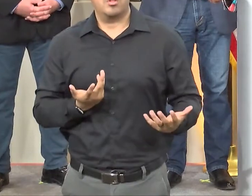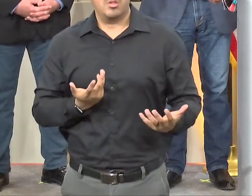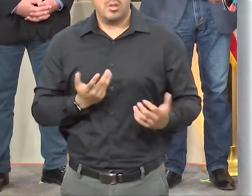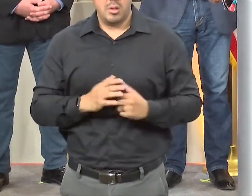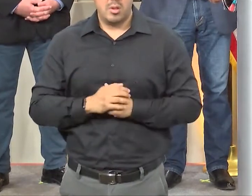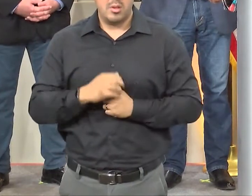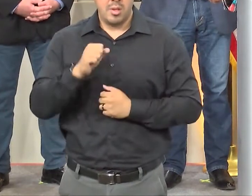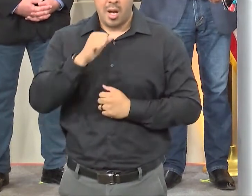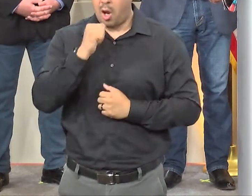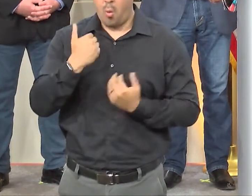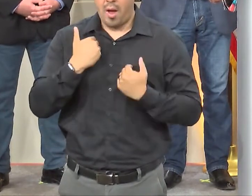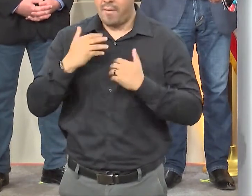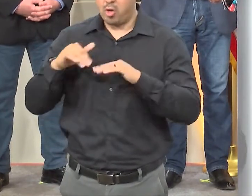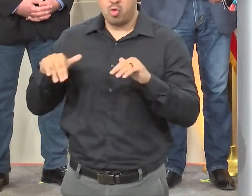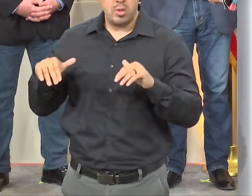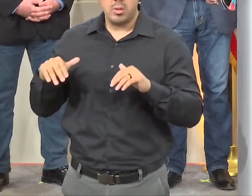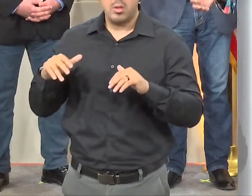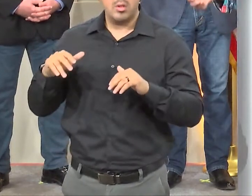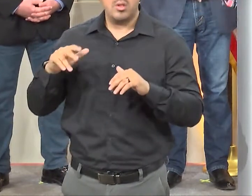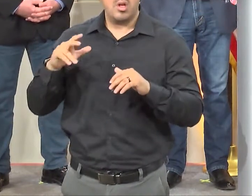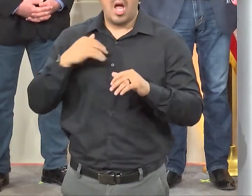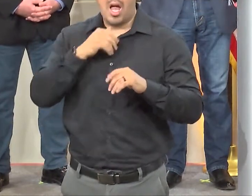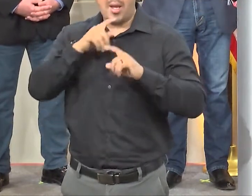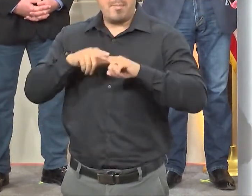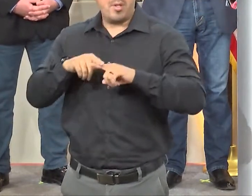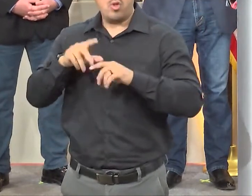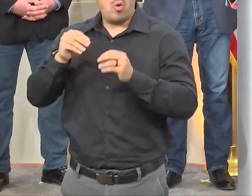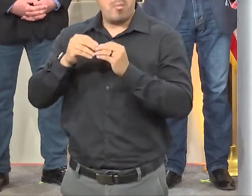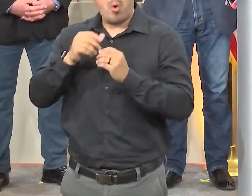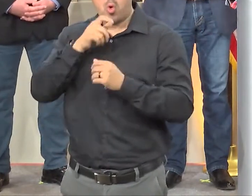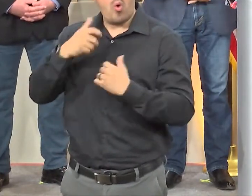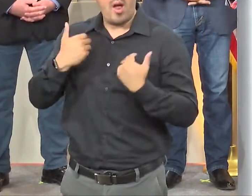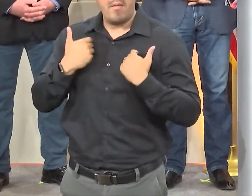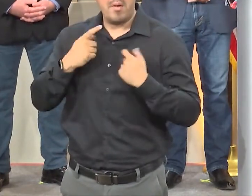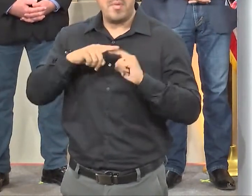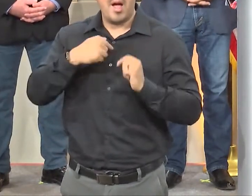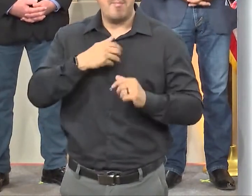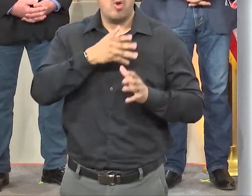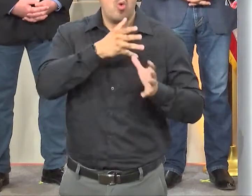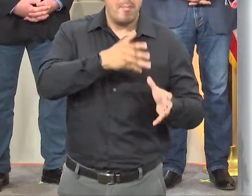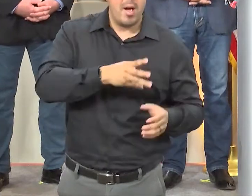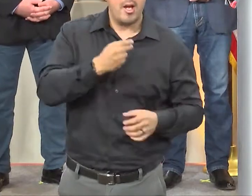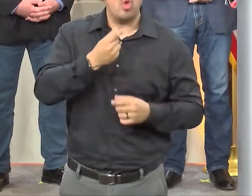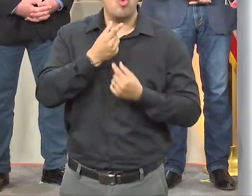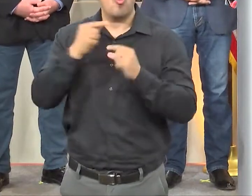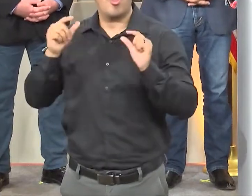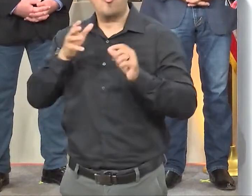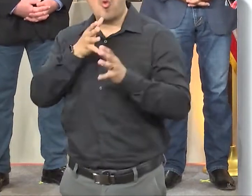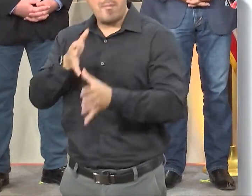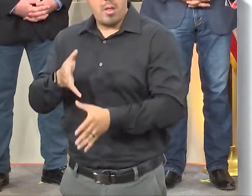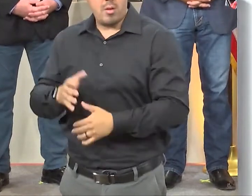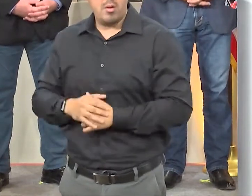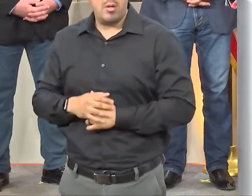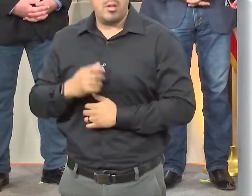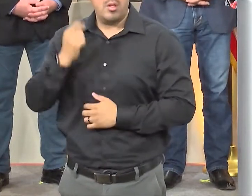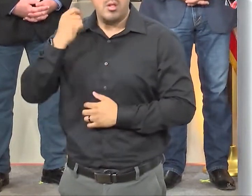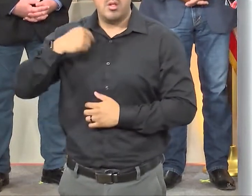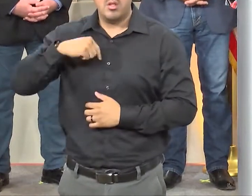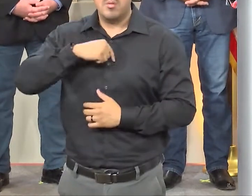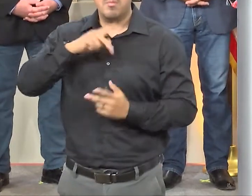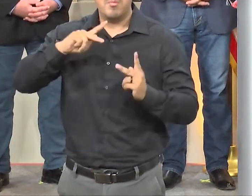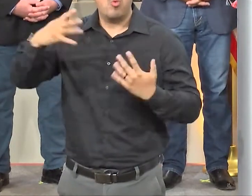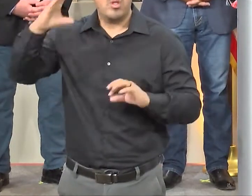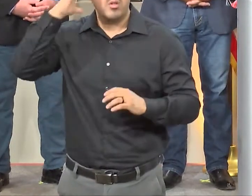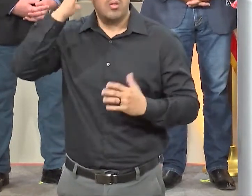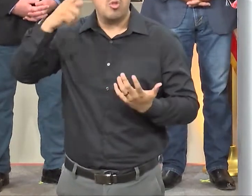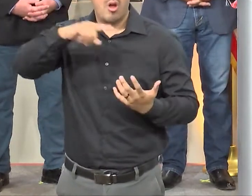have children that I have dependent upon, but I'm a grandmother and a great-grandmother. And most people know when you